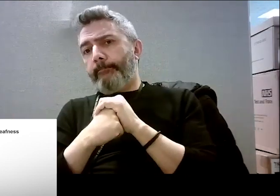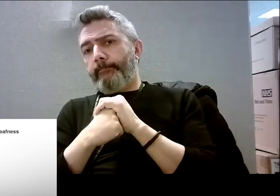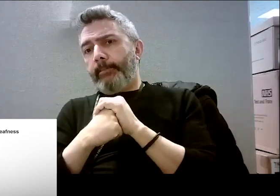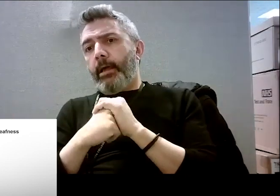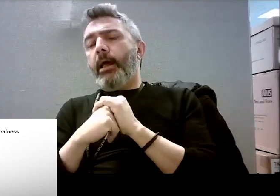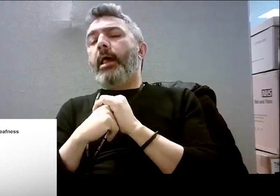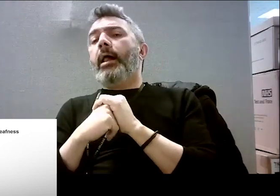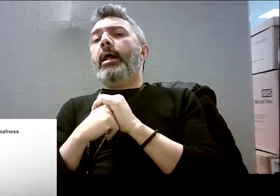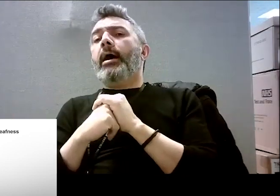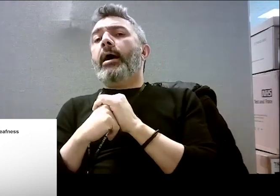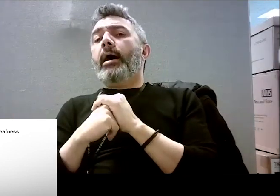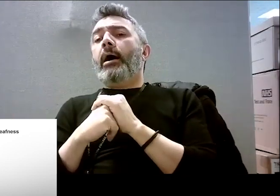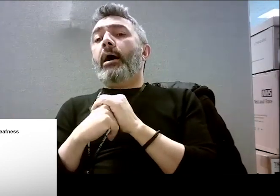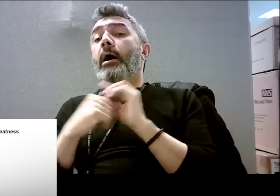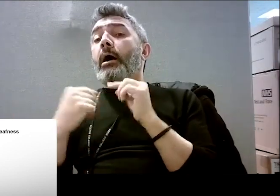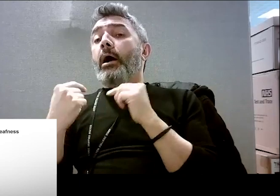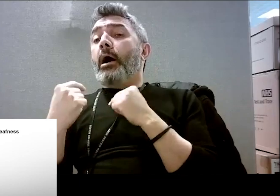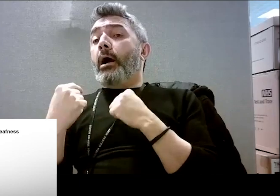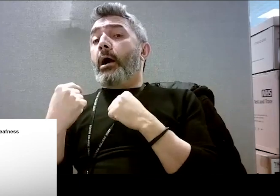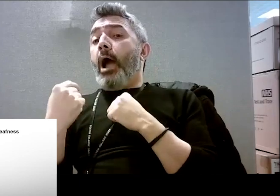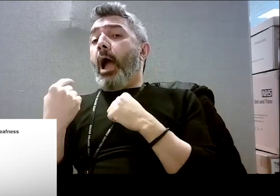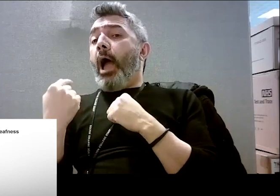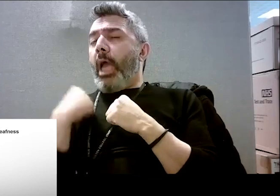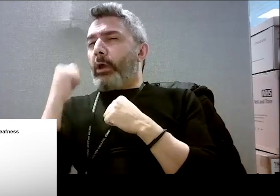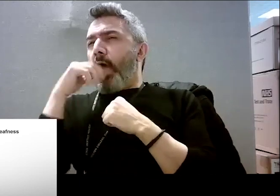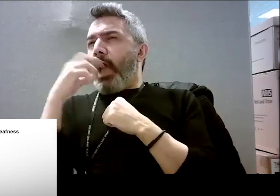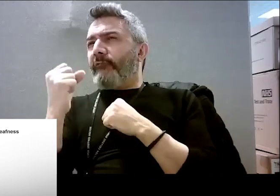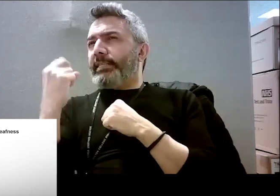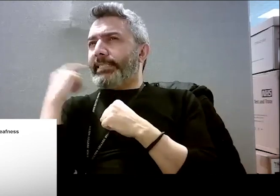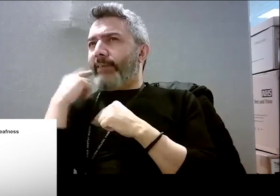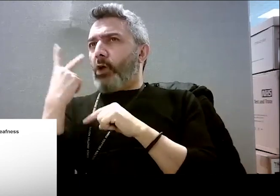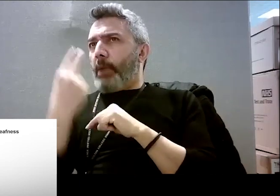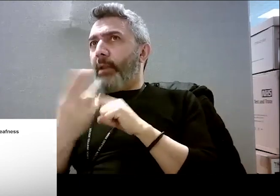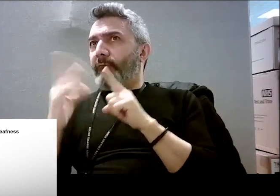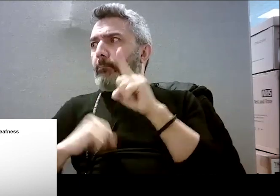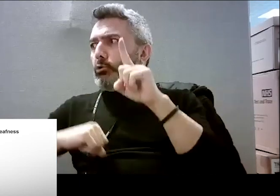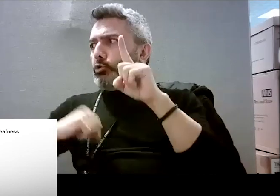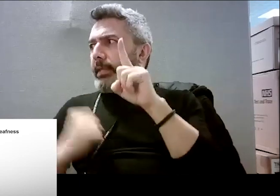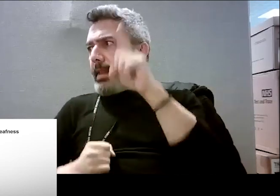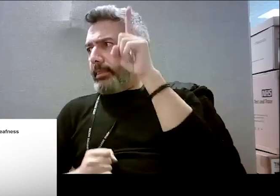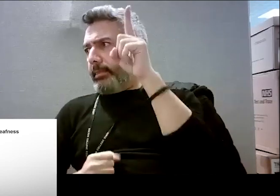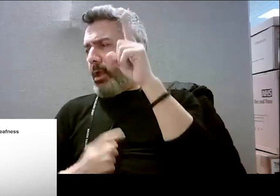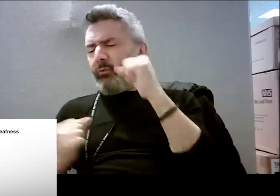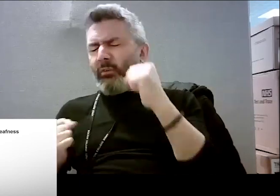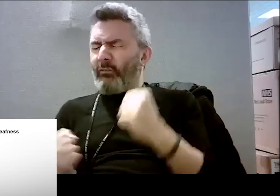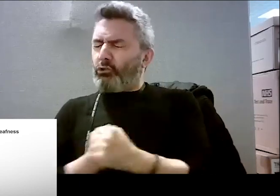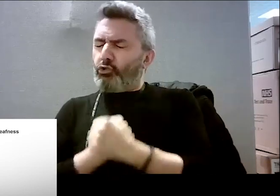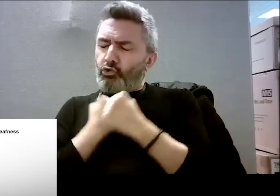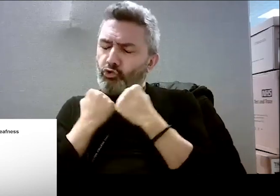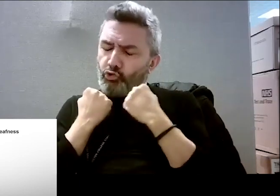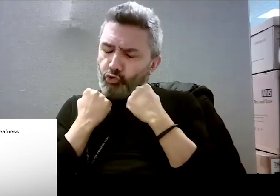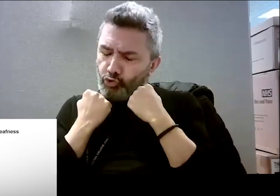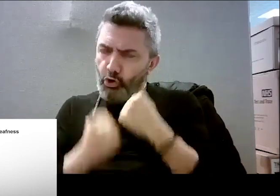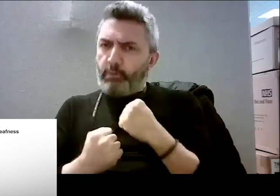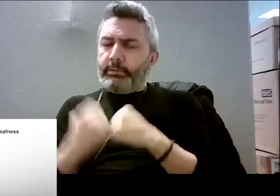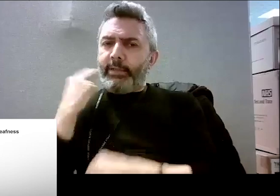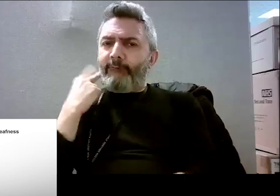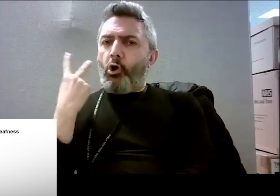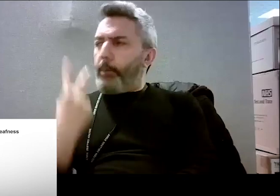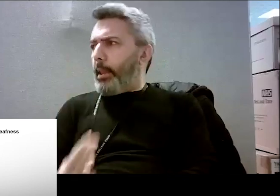So some other conditions also can get passed on with that. I know a